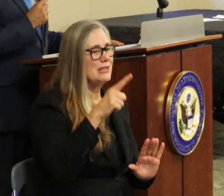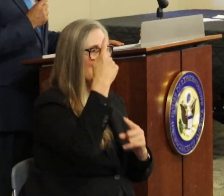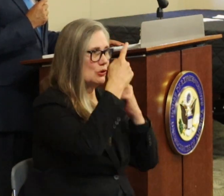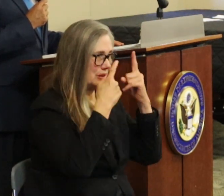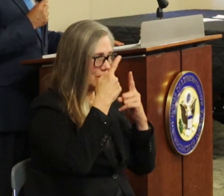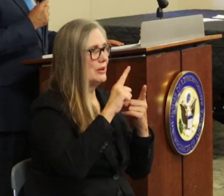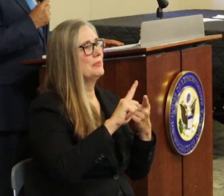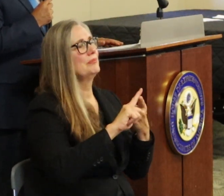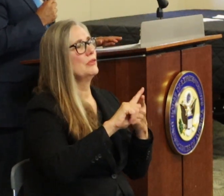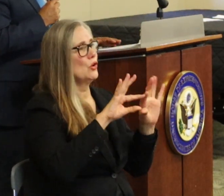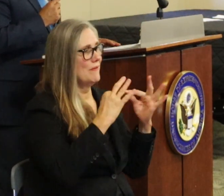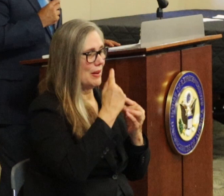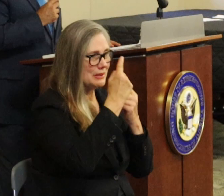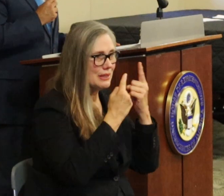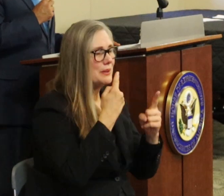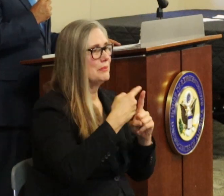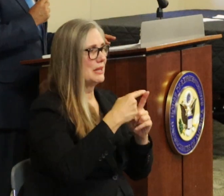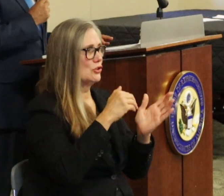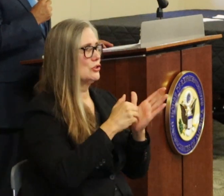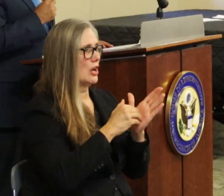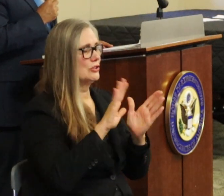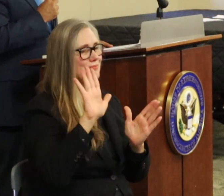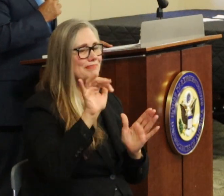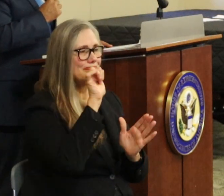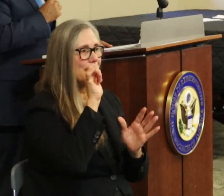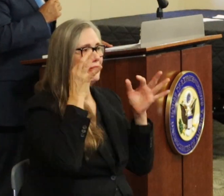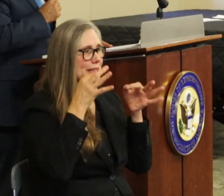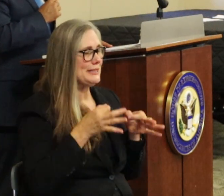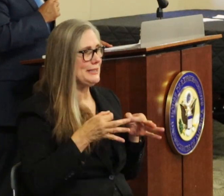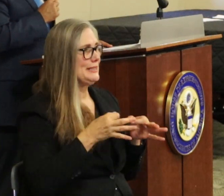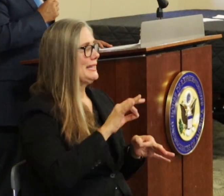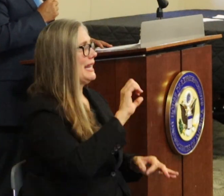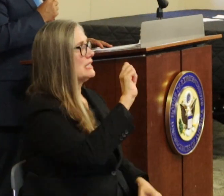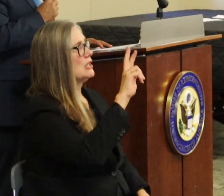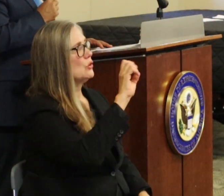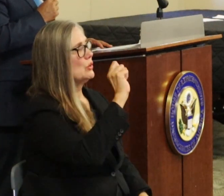her doctor. Mm-hmm. Our next question comes from Richard Klein regarding the IRS.